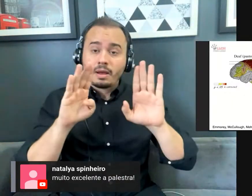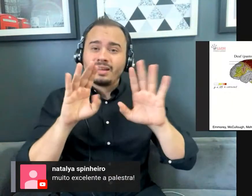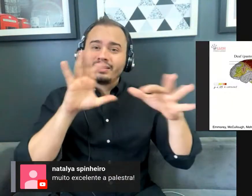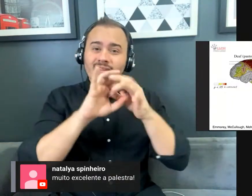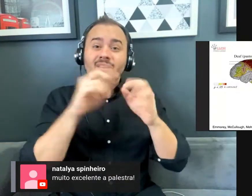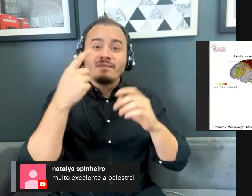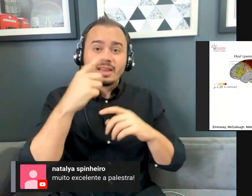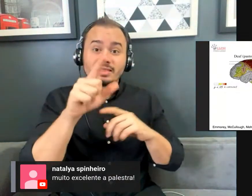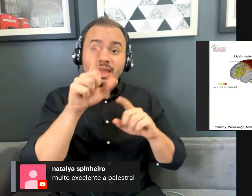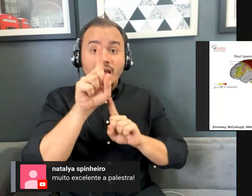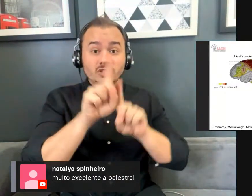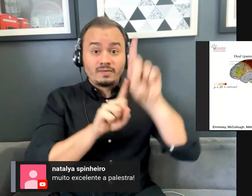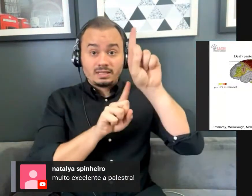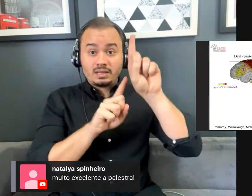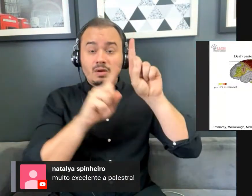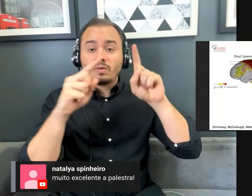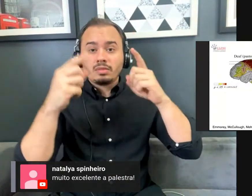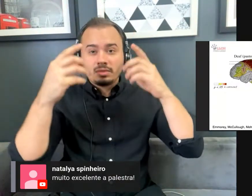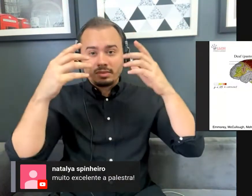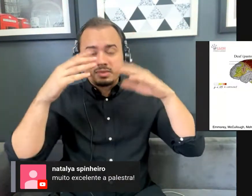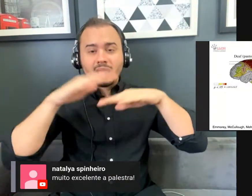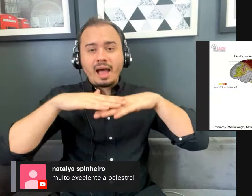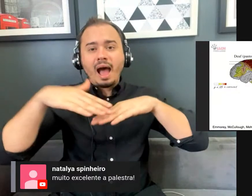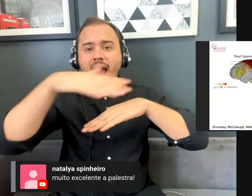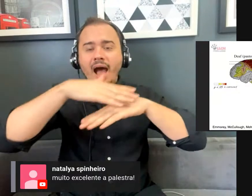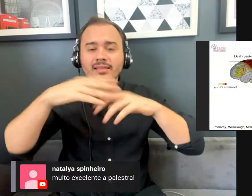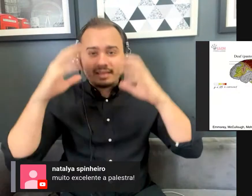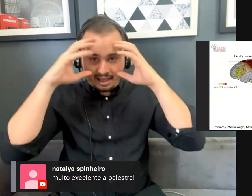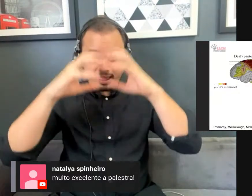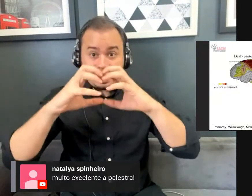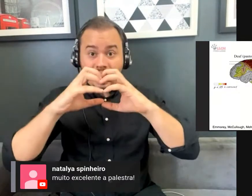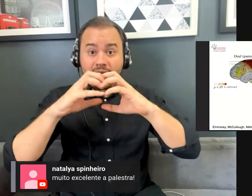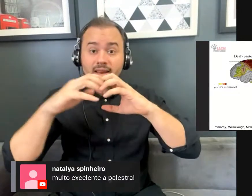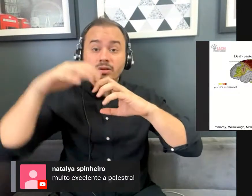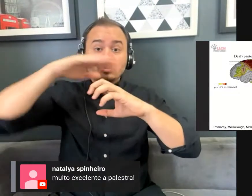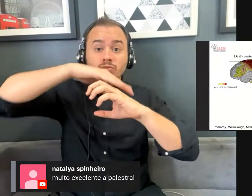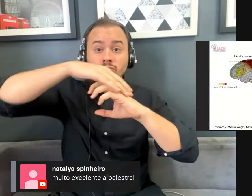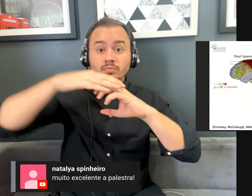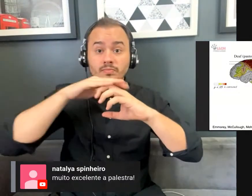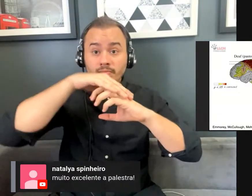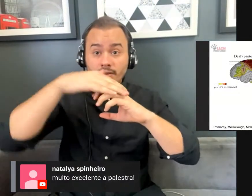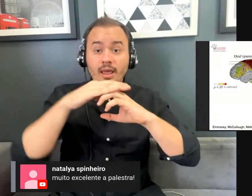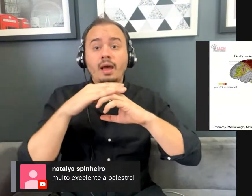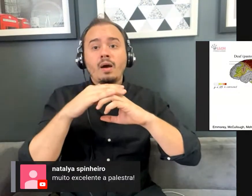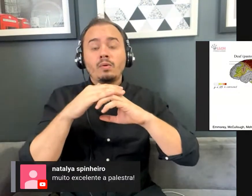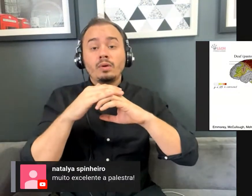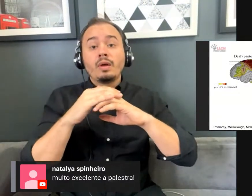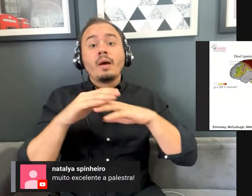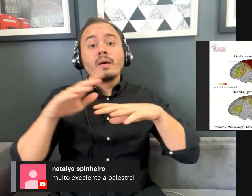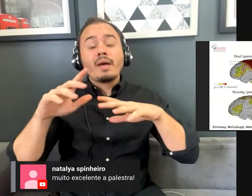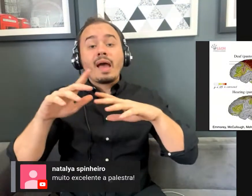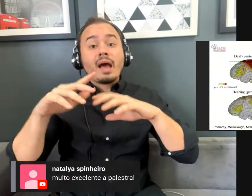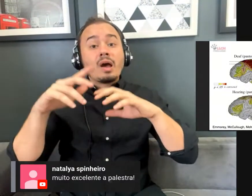activation in that superior parietal cortex, bilateral but stronger in the left hemisphere.